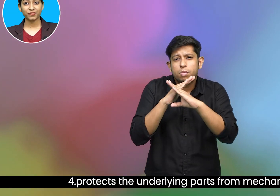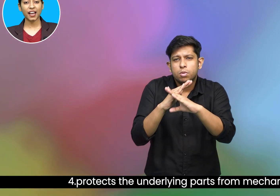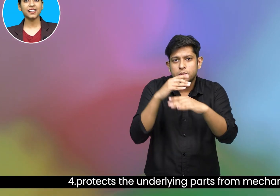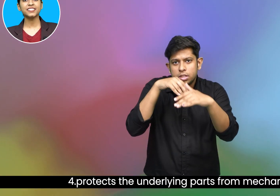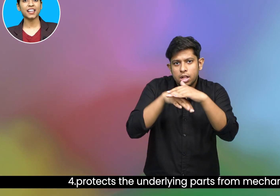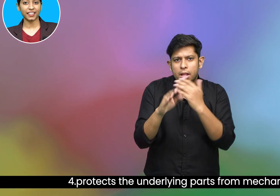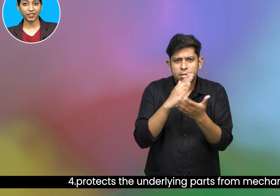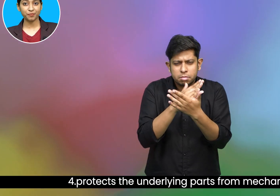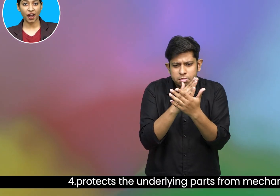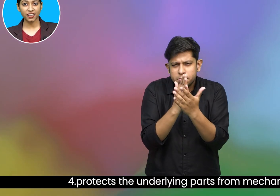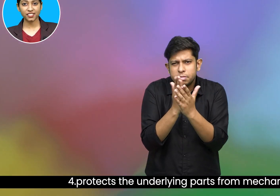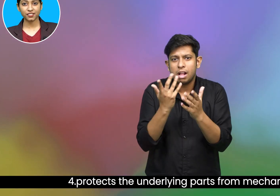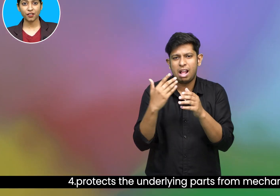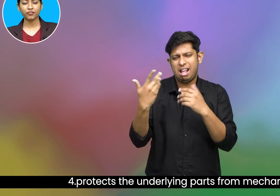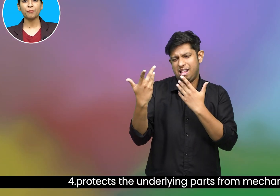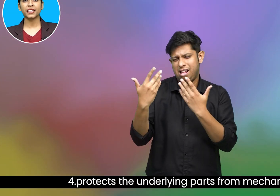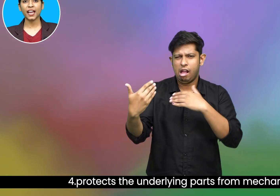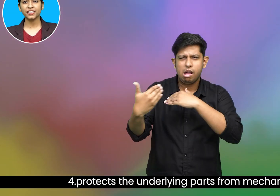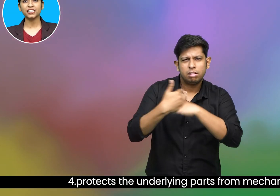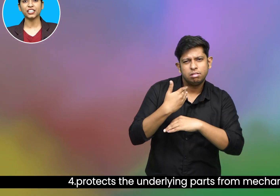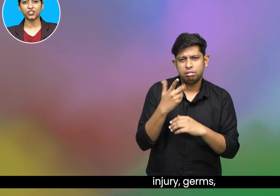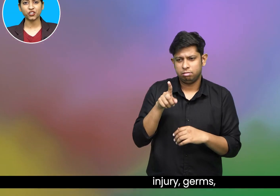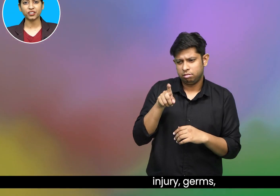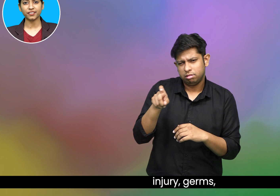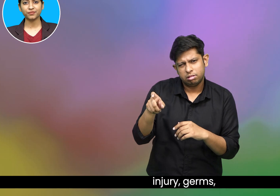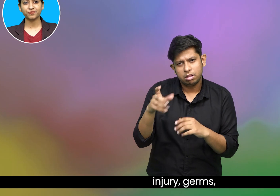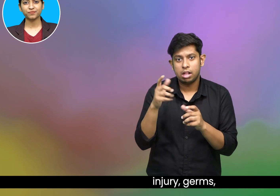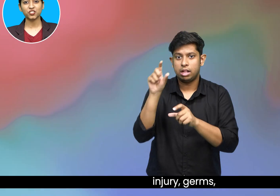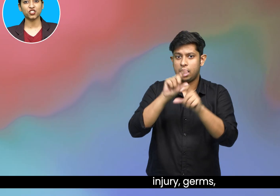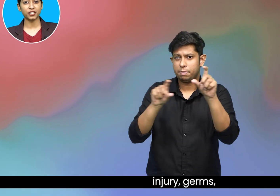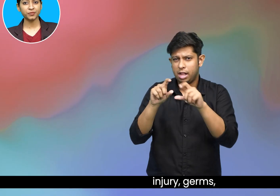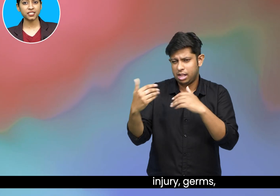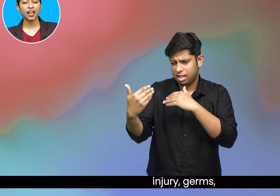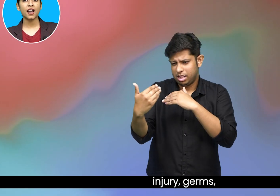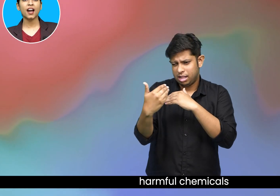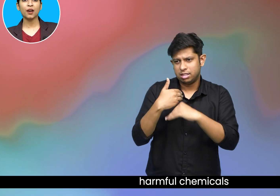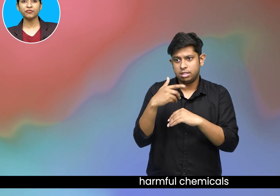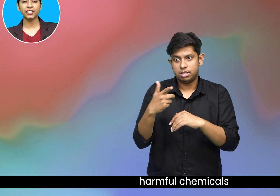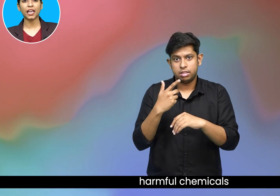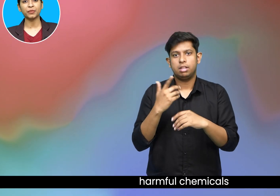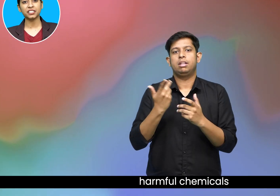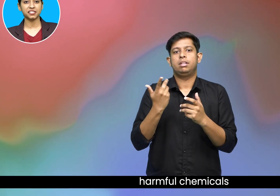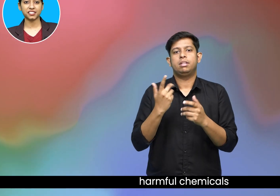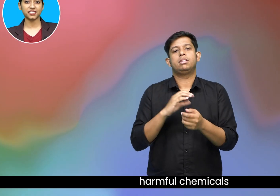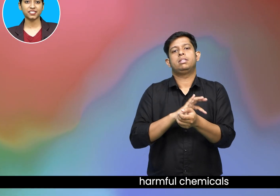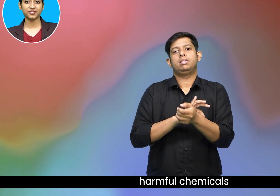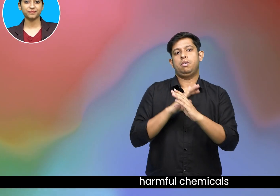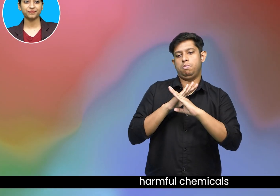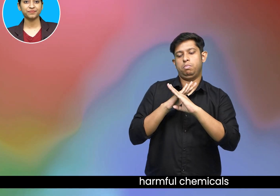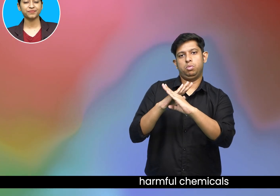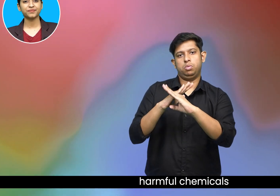Protects the underlying parts from mechanical injury, germs, harmful